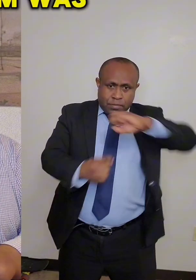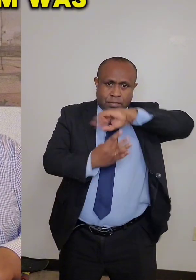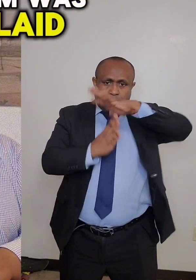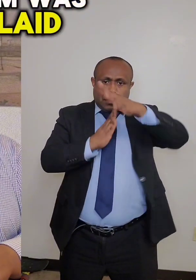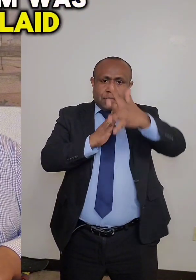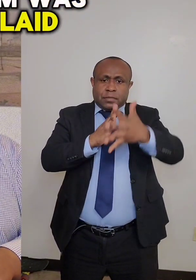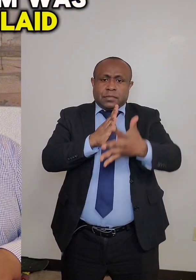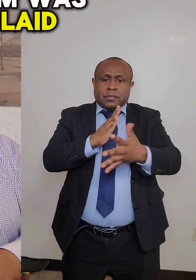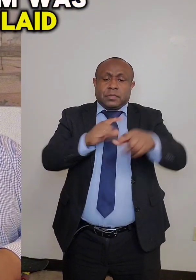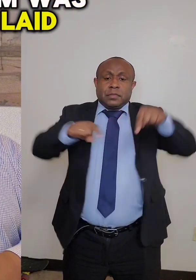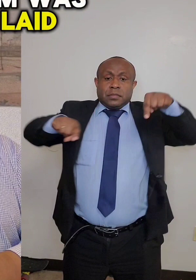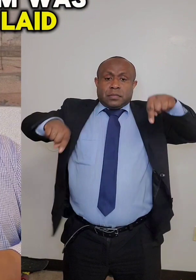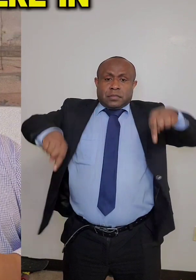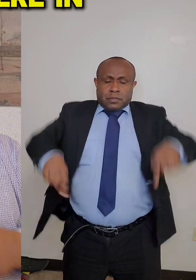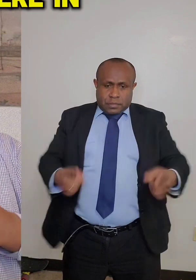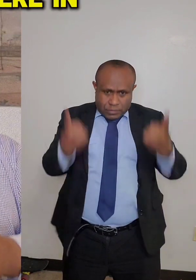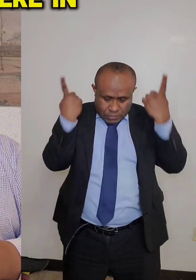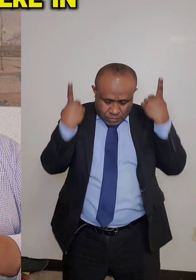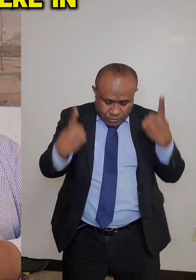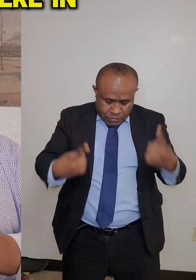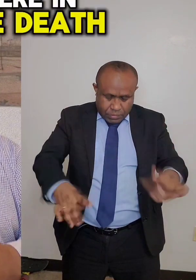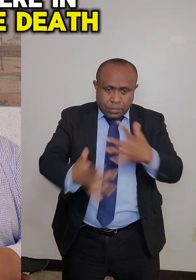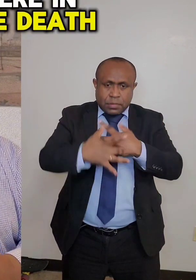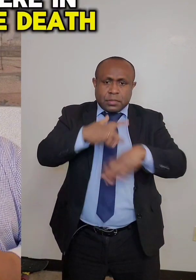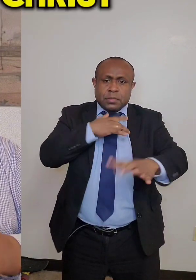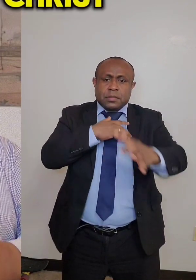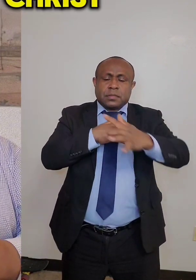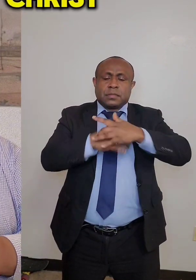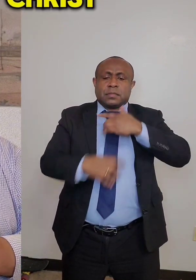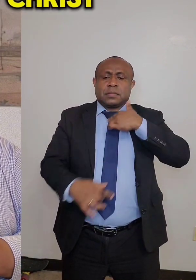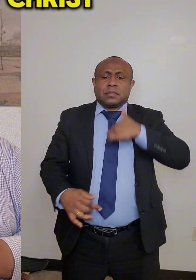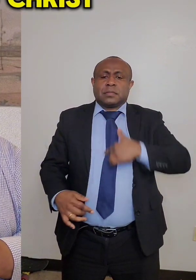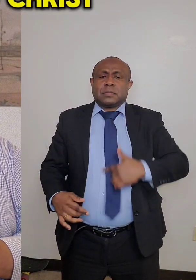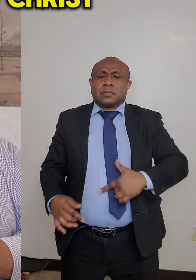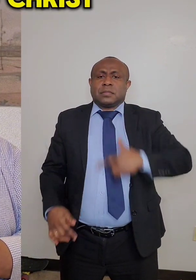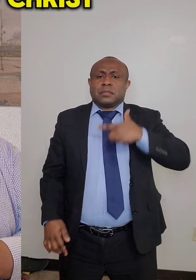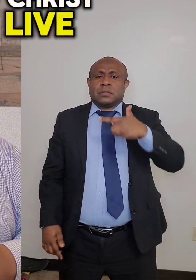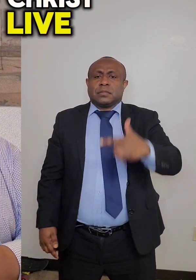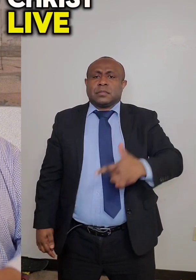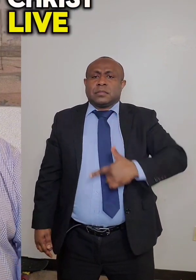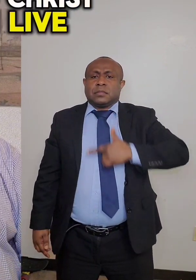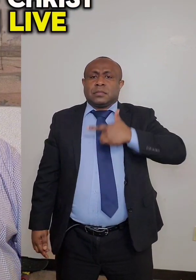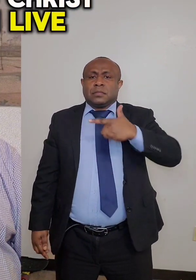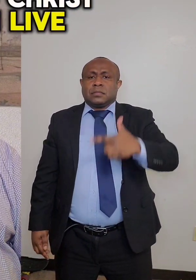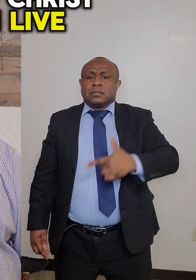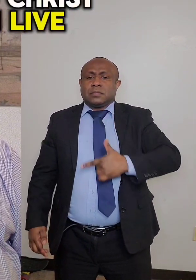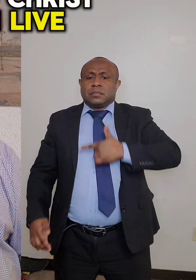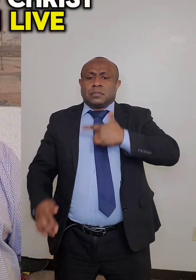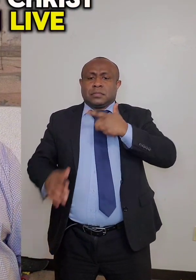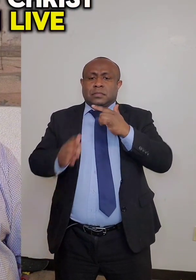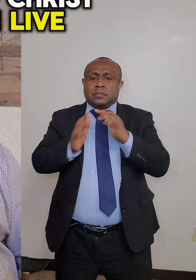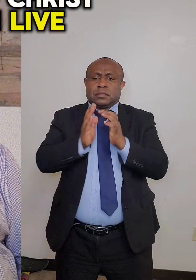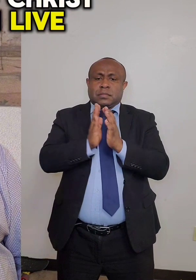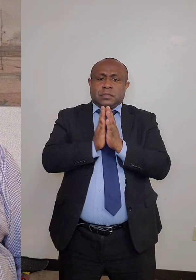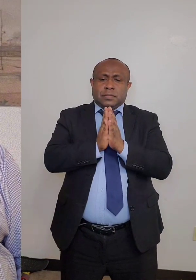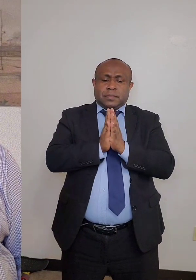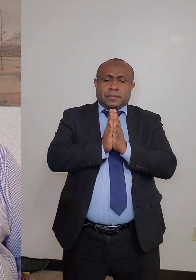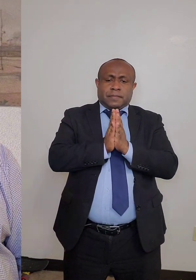him was laid, here in the death of Christ I